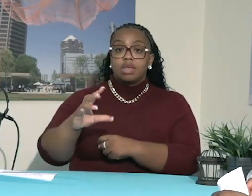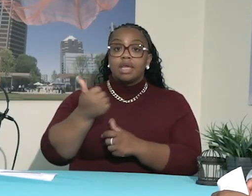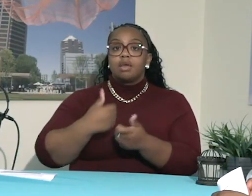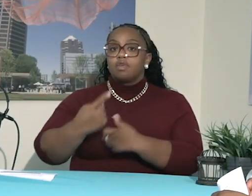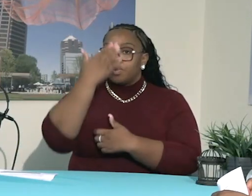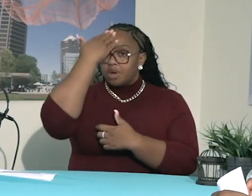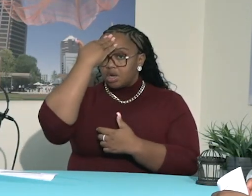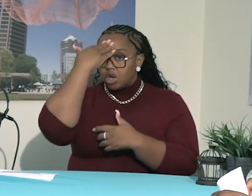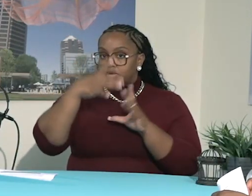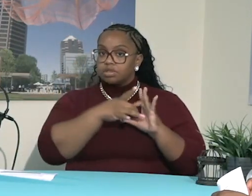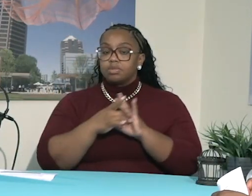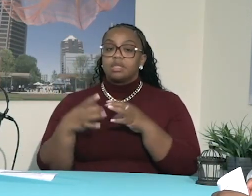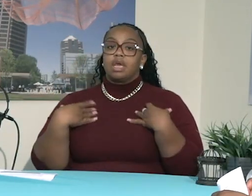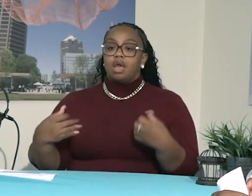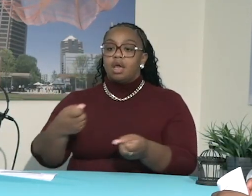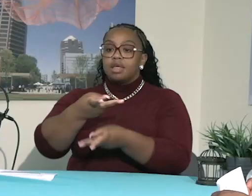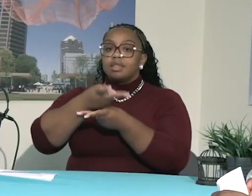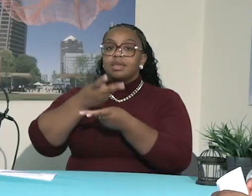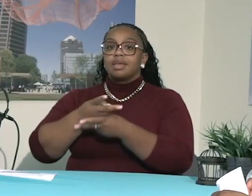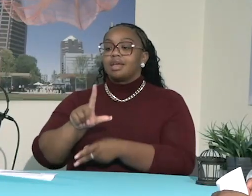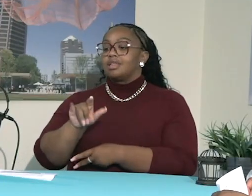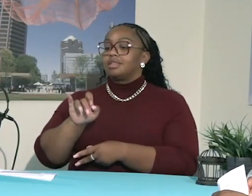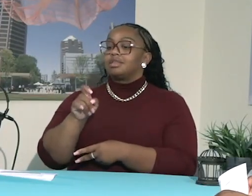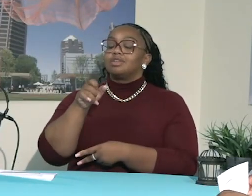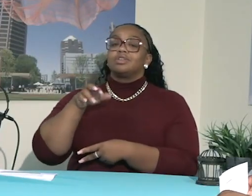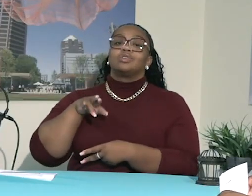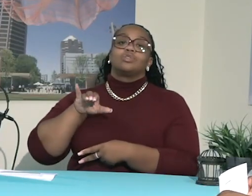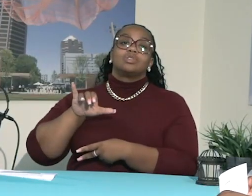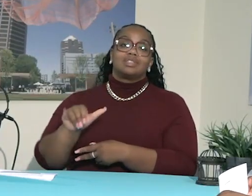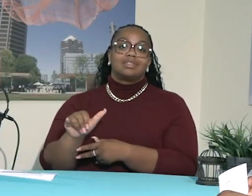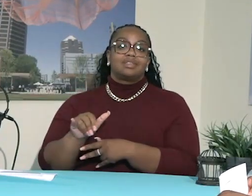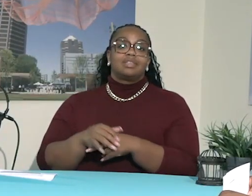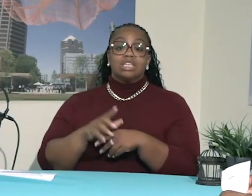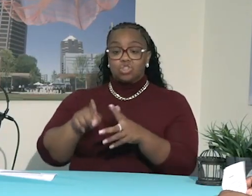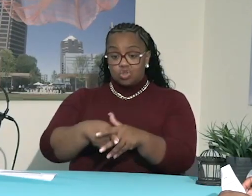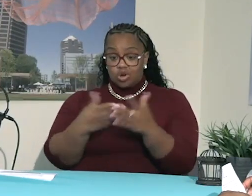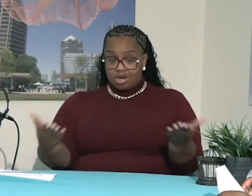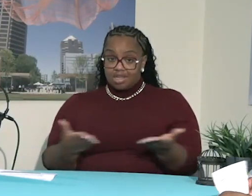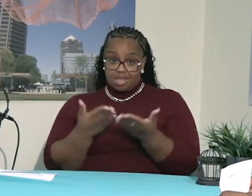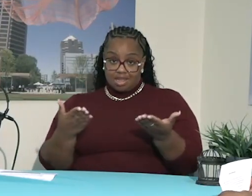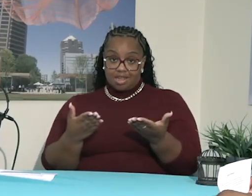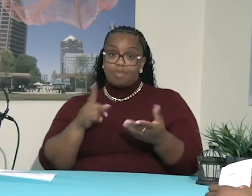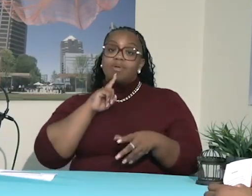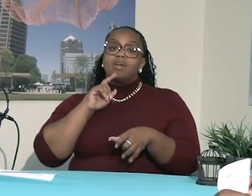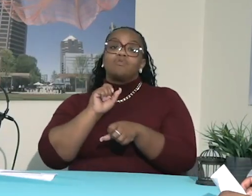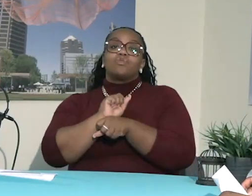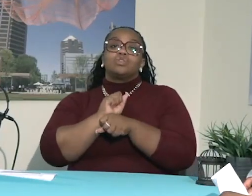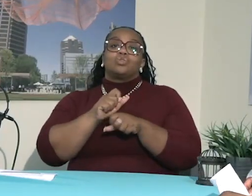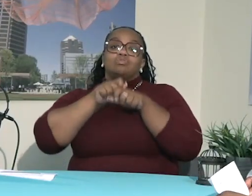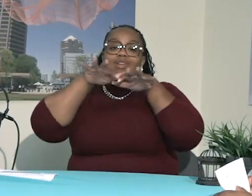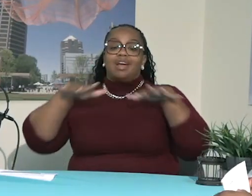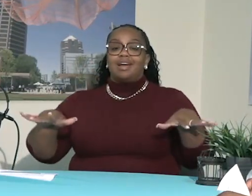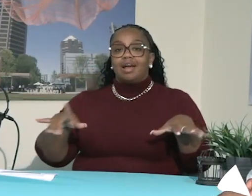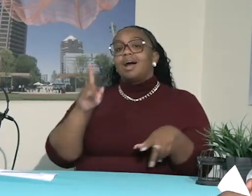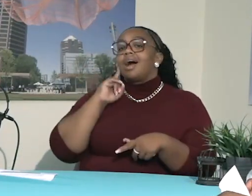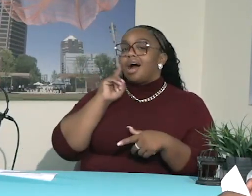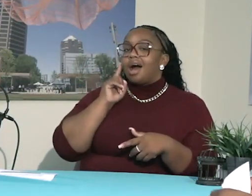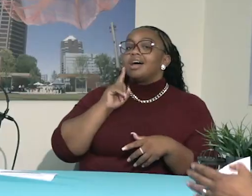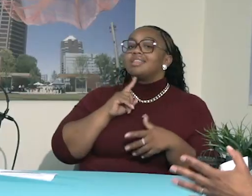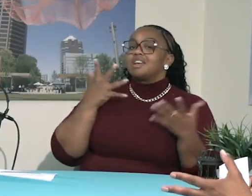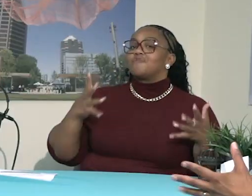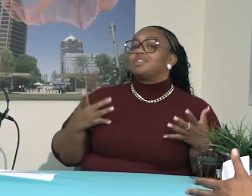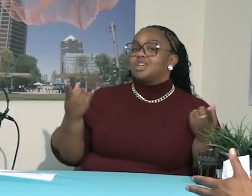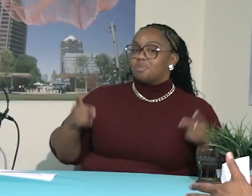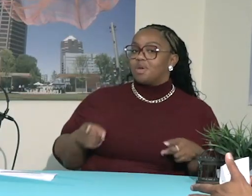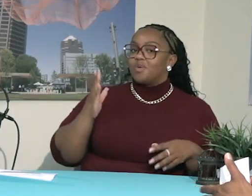to healthcare literacy here in North Carolina, starting here, but definitely expanding outward. Well, I think you're going to get it done, too. Thank you. I'm excited. Well,